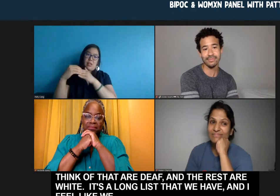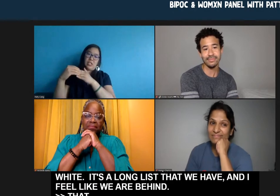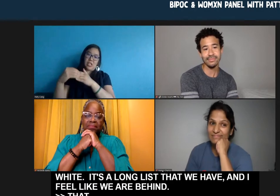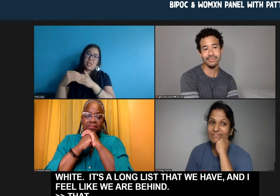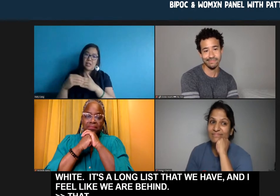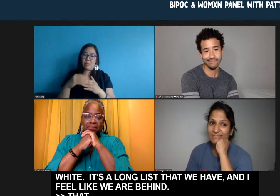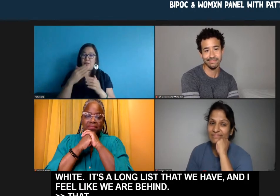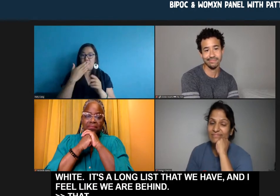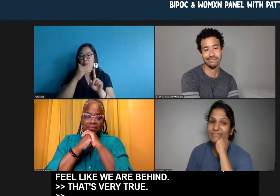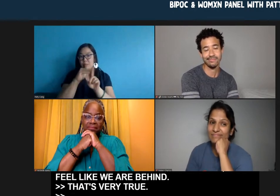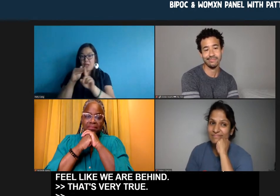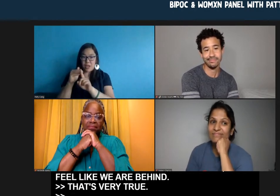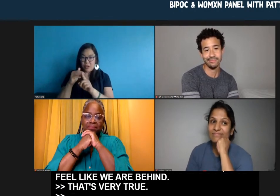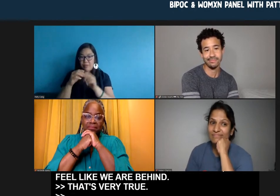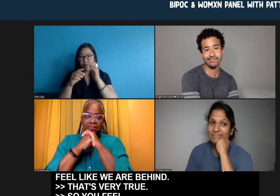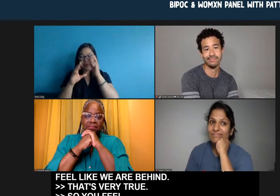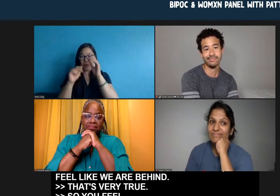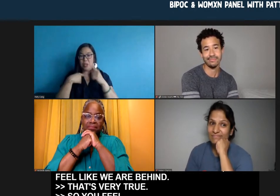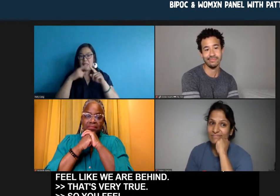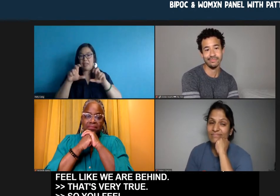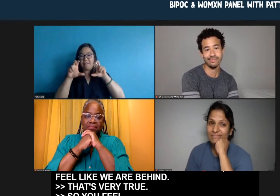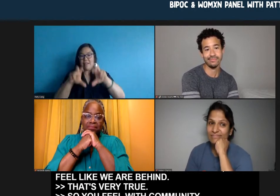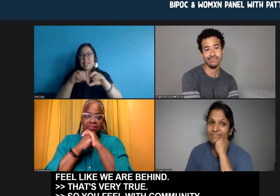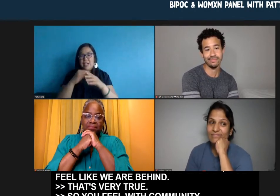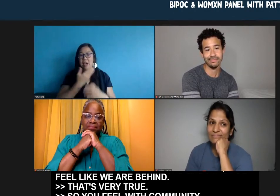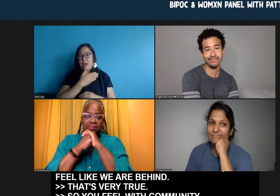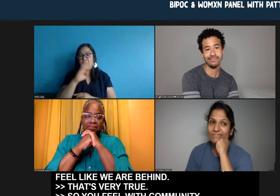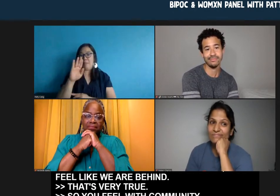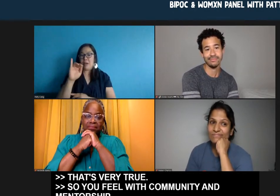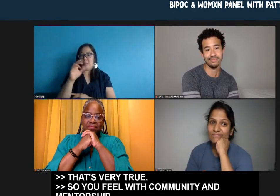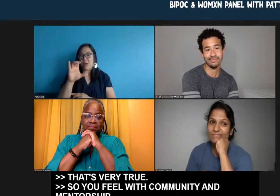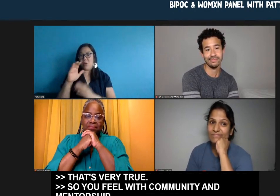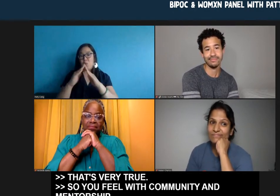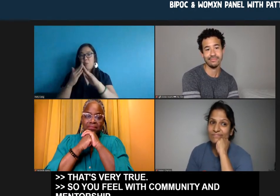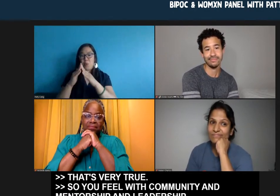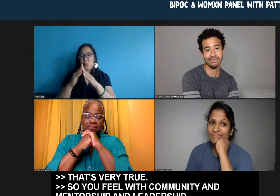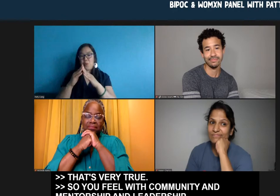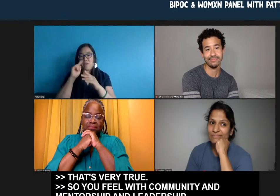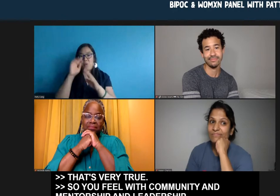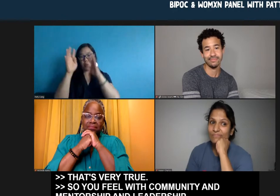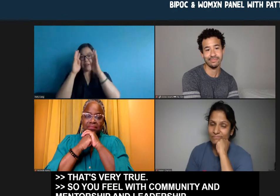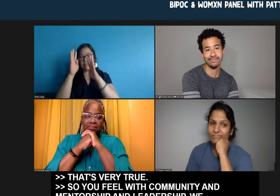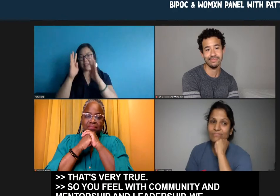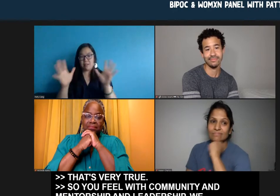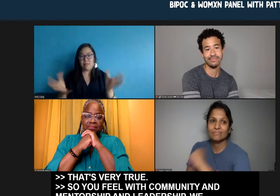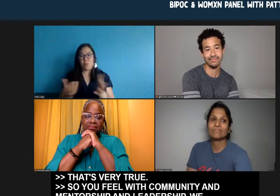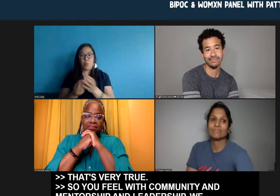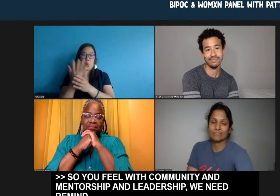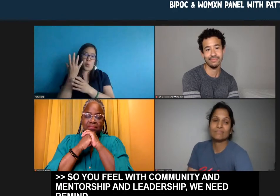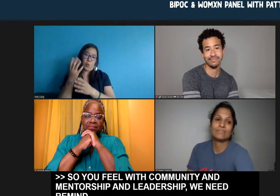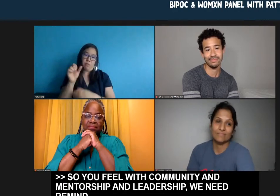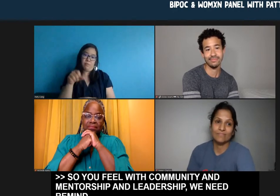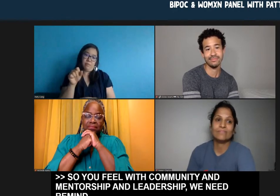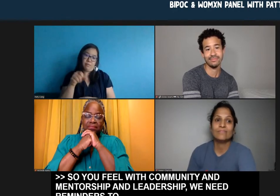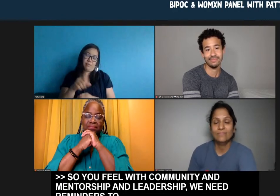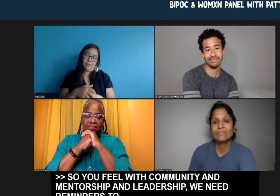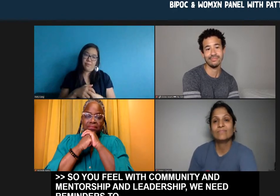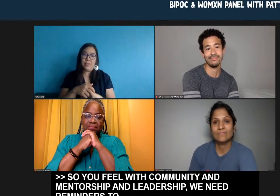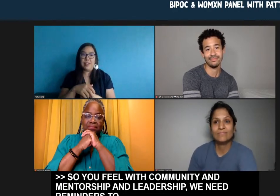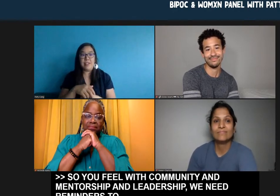with mentorship and leadership, we need more of that and reminders, and we need really to invest into our BIPOC community for those creative endeavors and for that